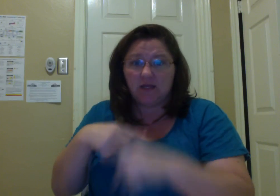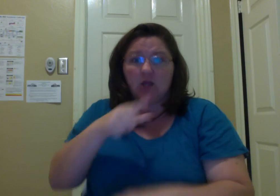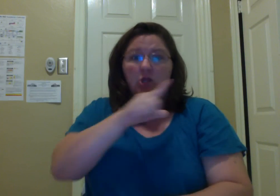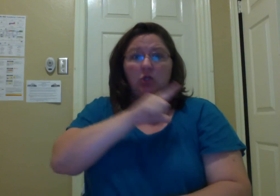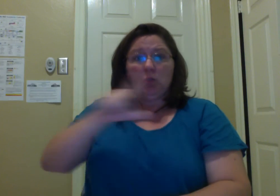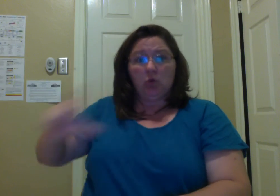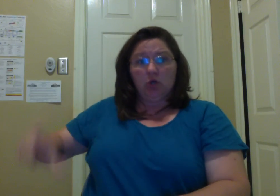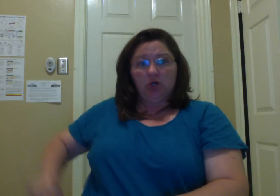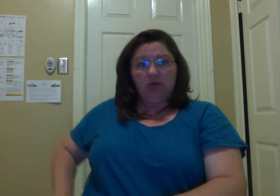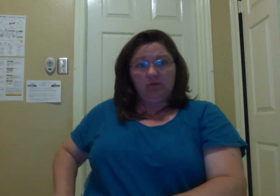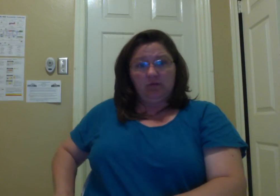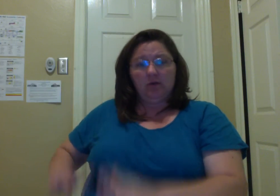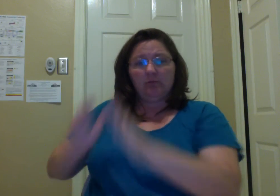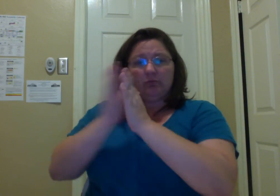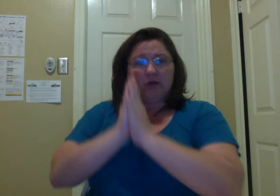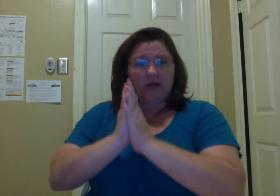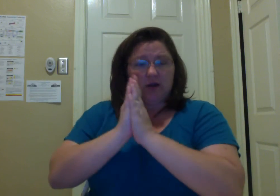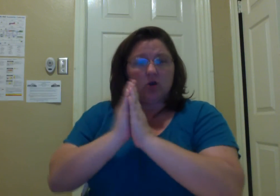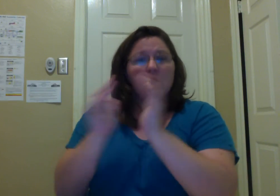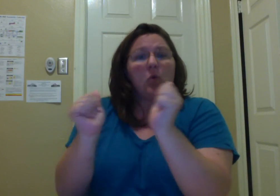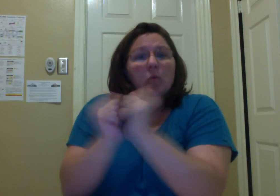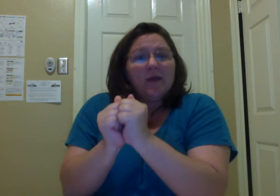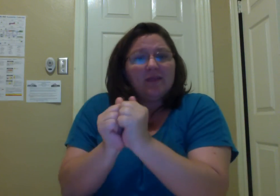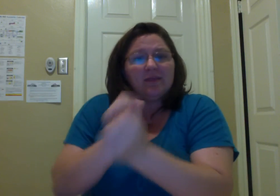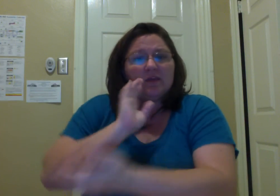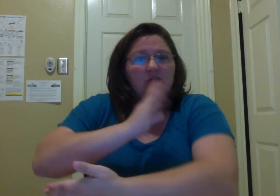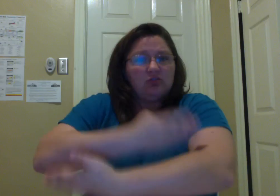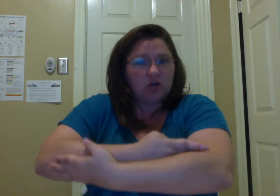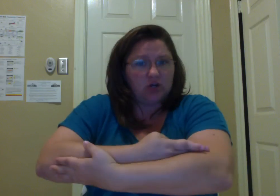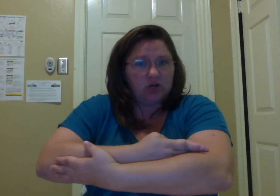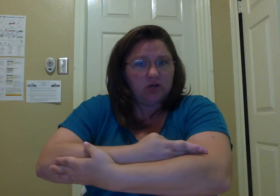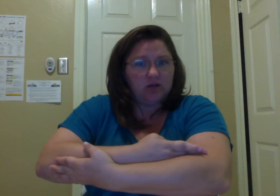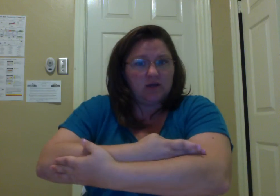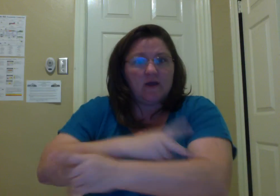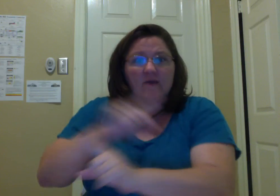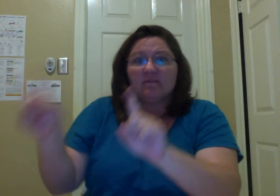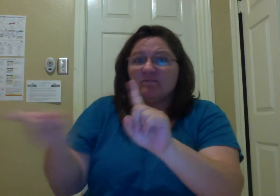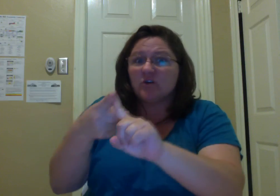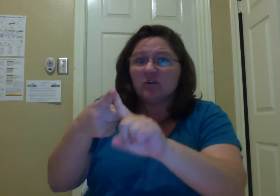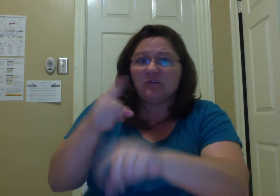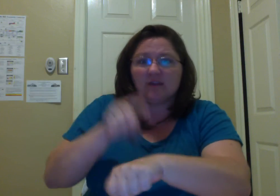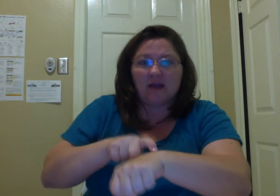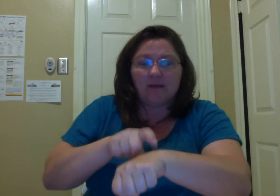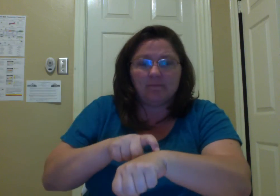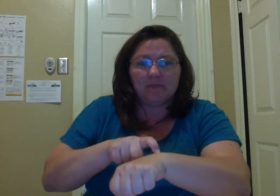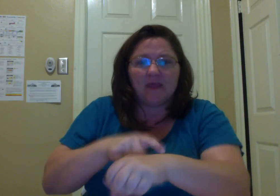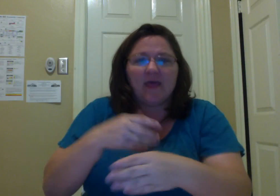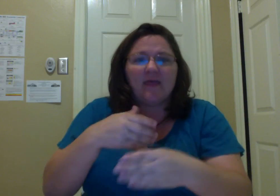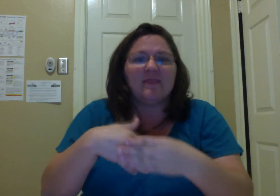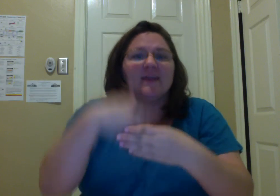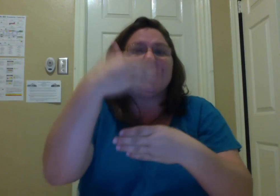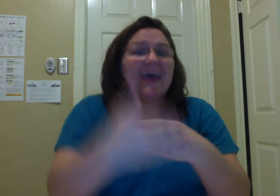the Lord's Prayer with the daughter the first time. The